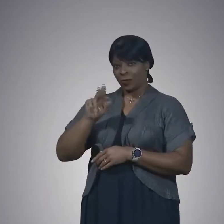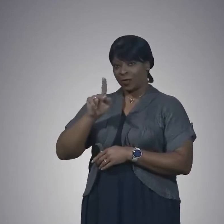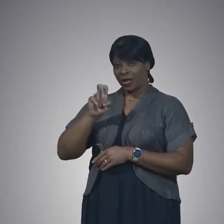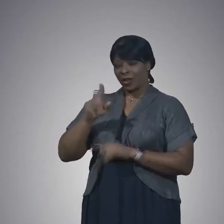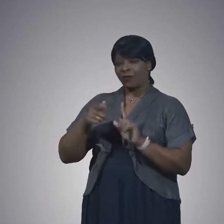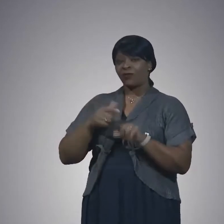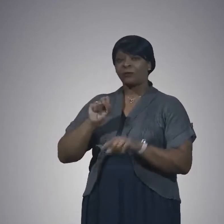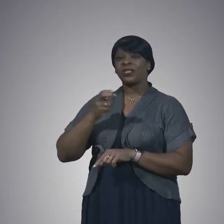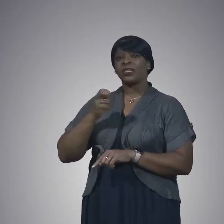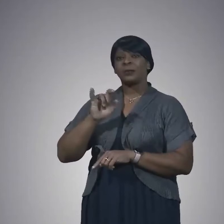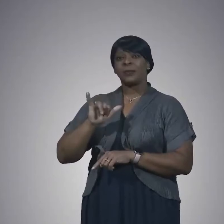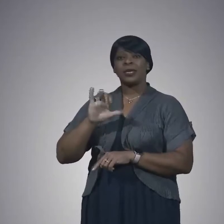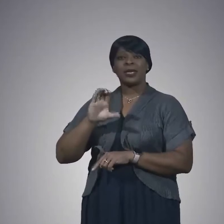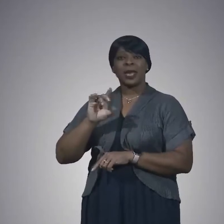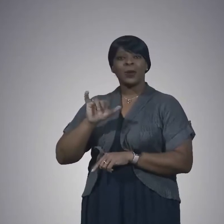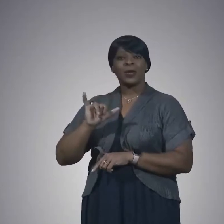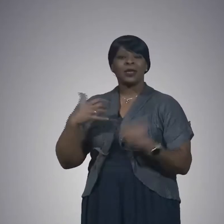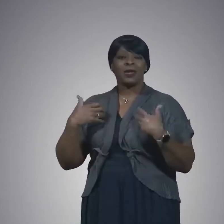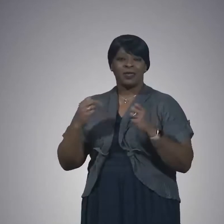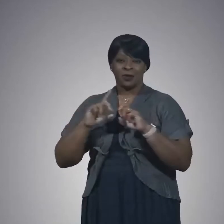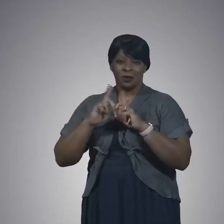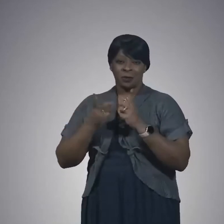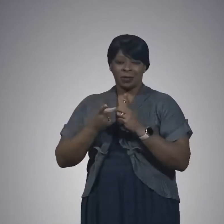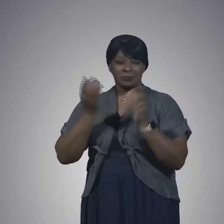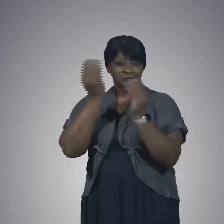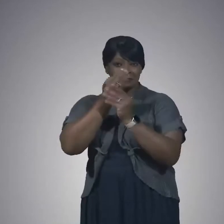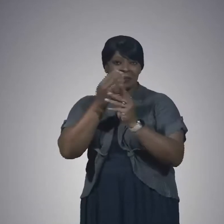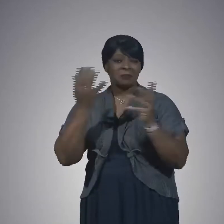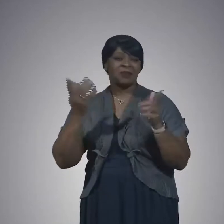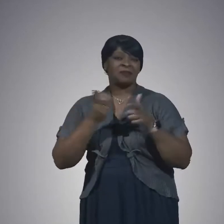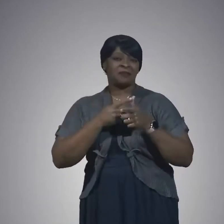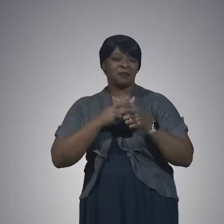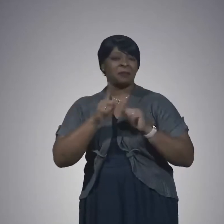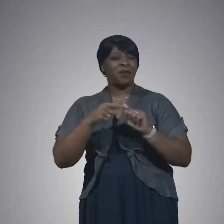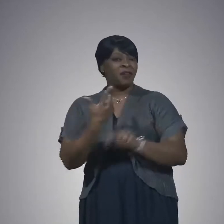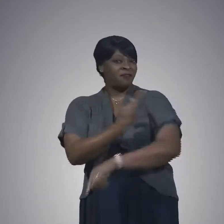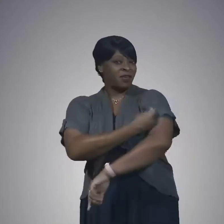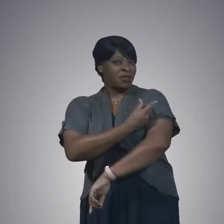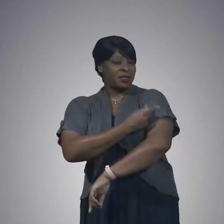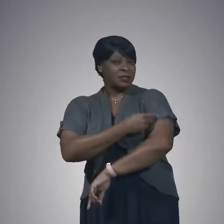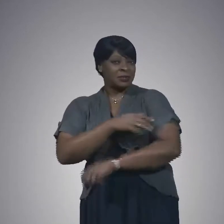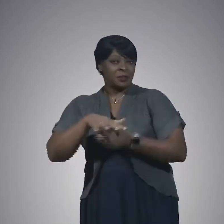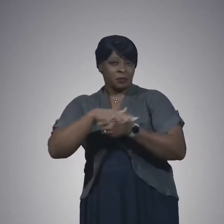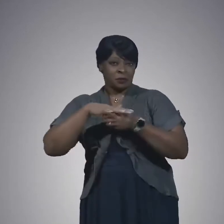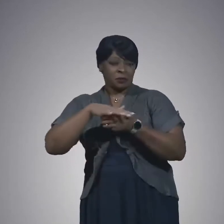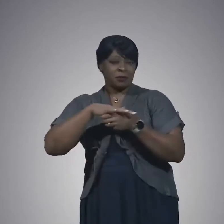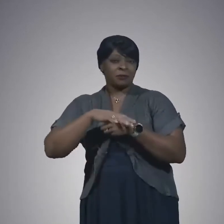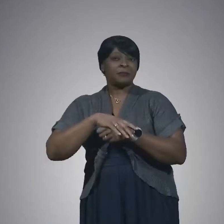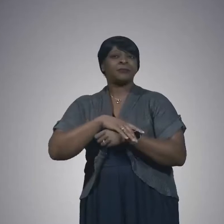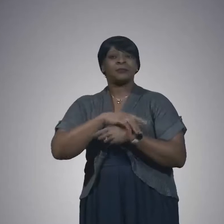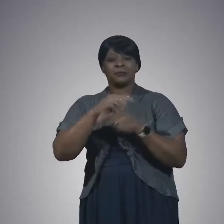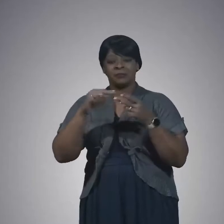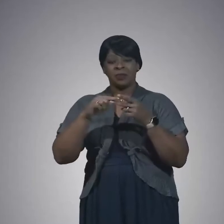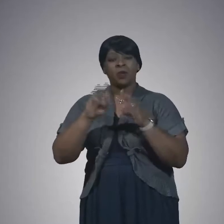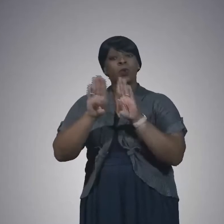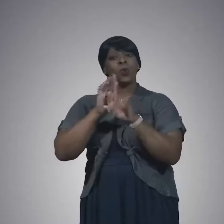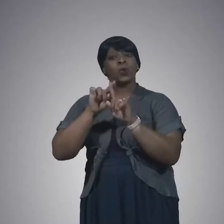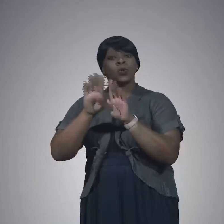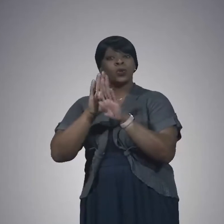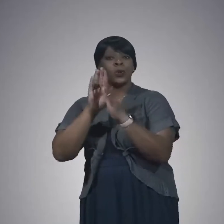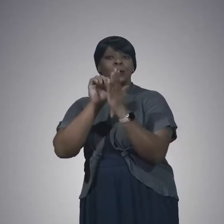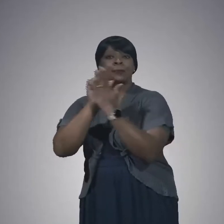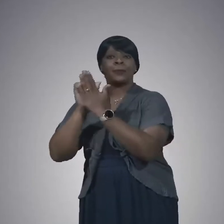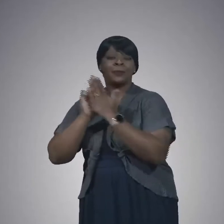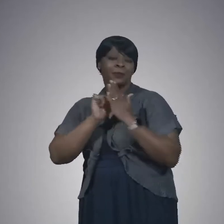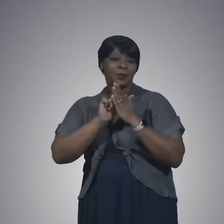Shelby County Health Department. I'm going to start with a bit of an update on vaccines here locally, and I'll talk about our door-to-door campaign and what we're doing to